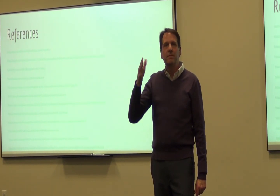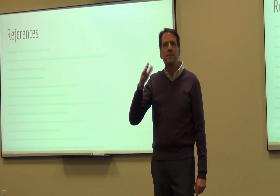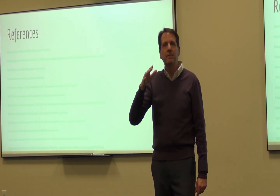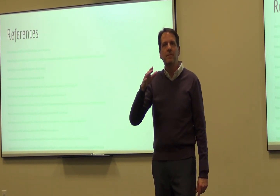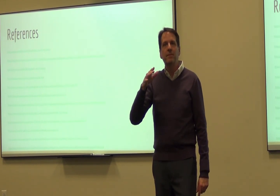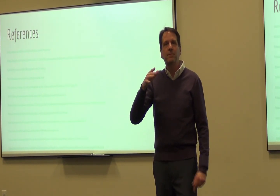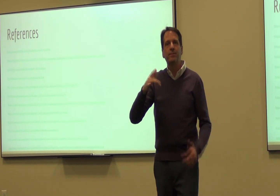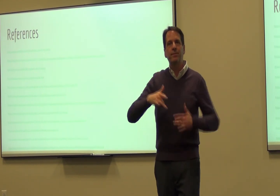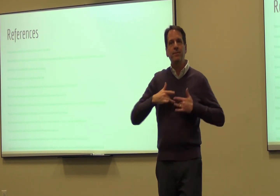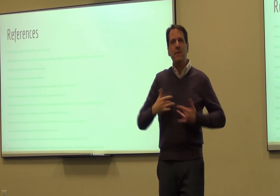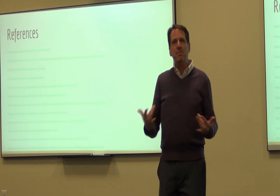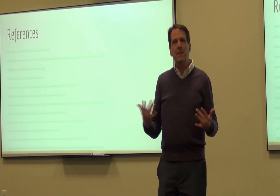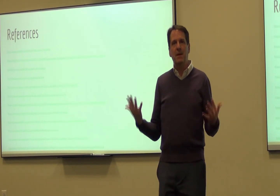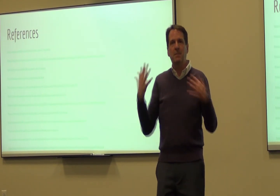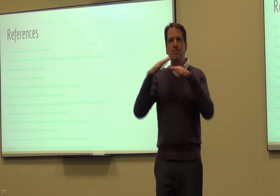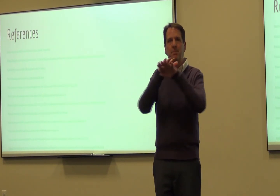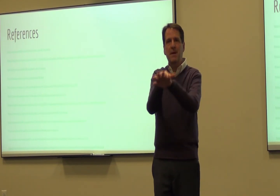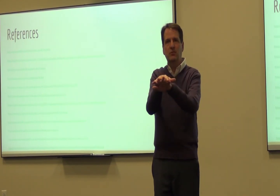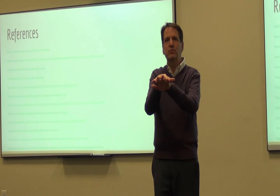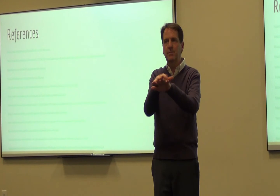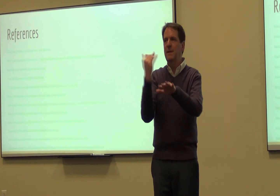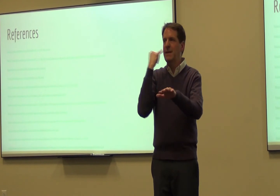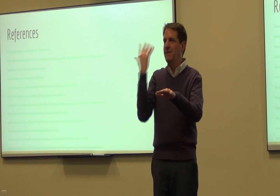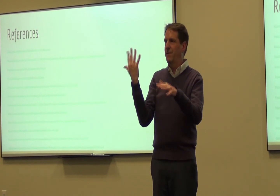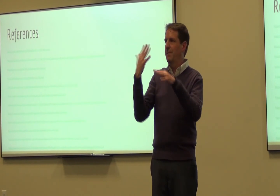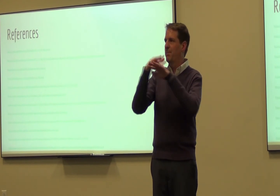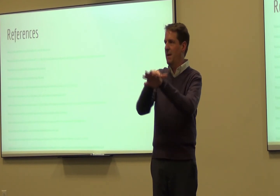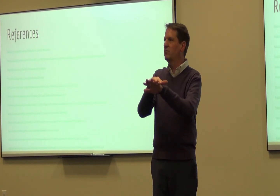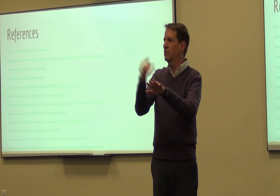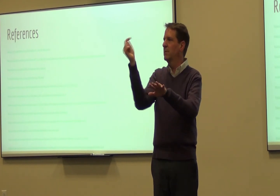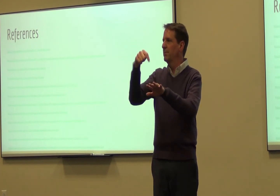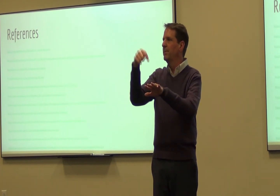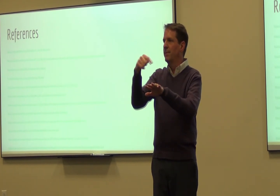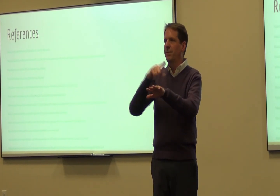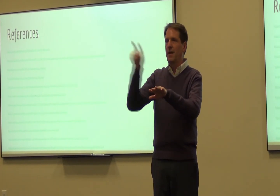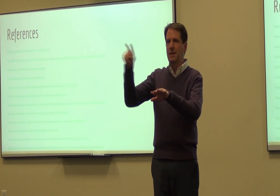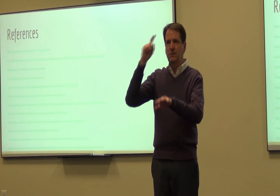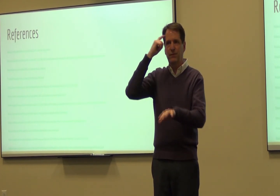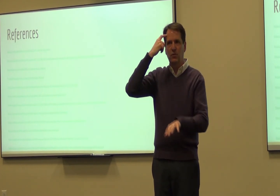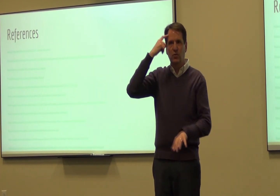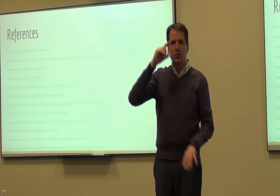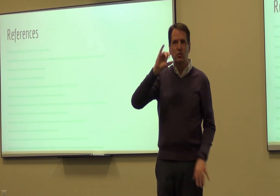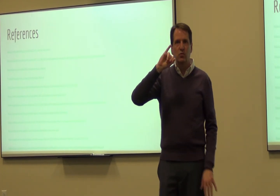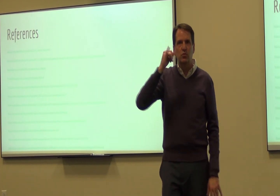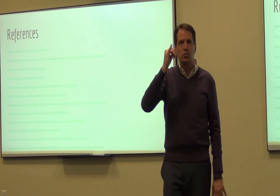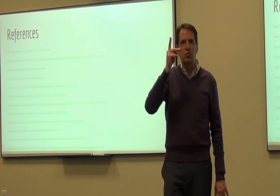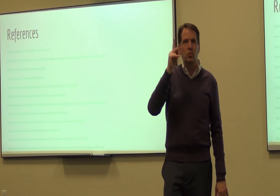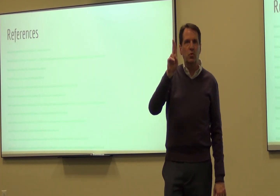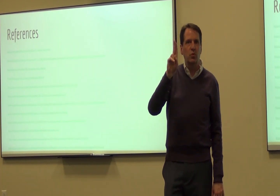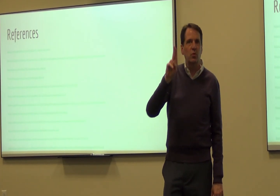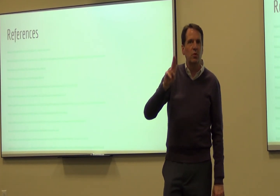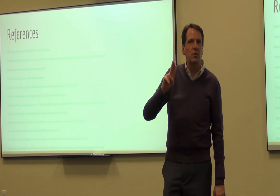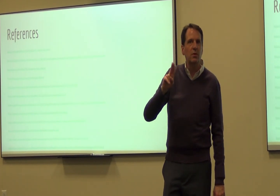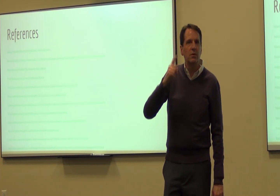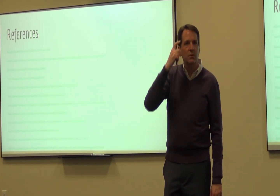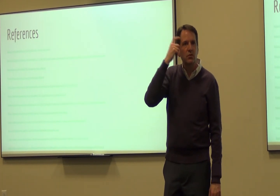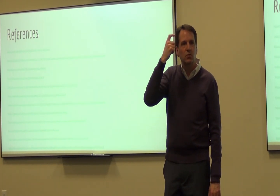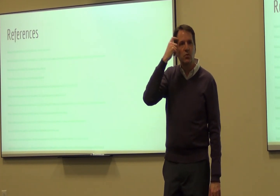So. Usually they're mainstream. Yeah, the mainstream deaf student, they then go to a hiku or a cram